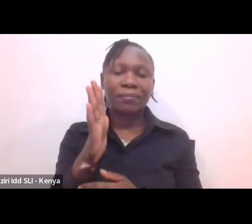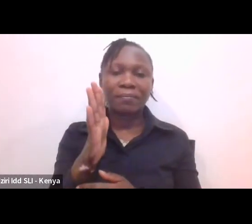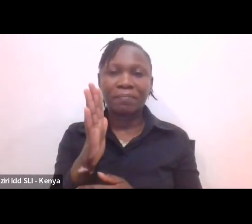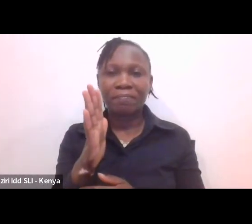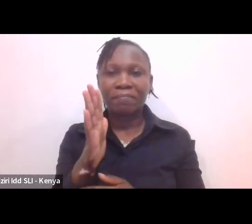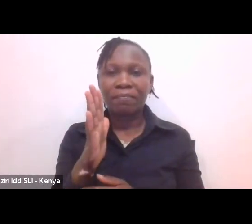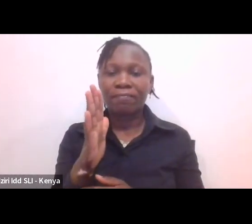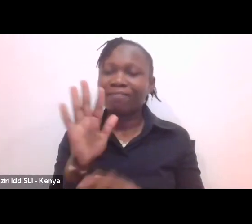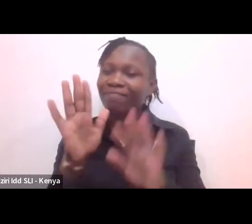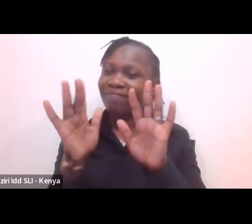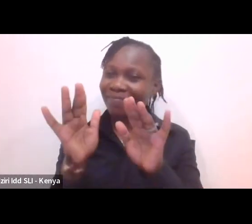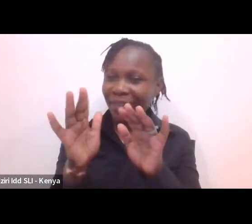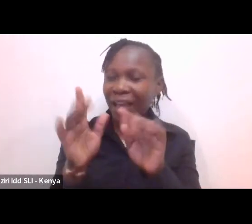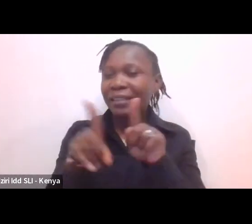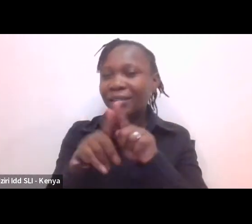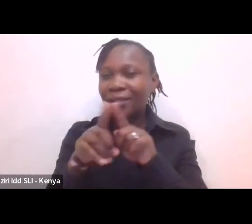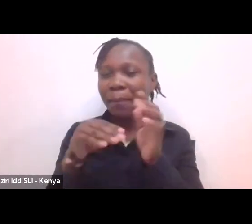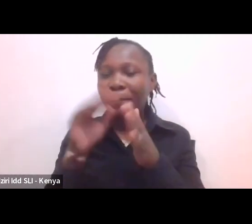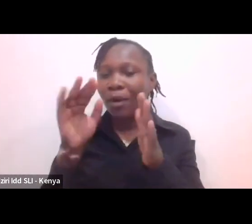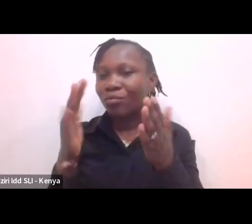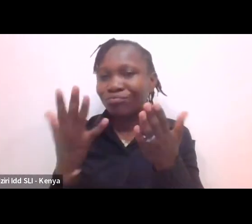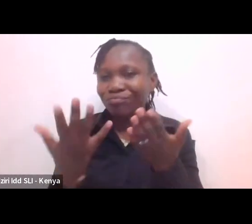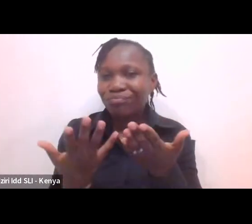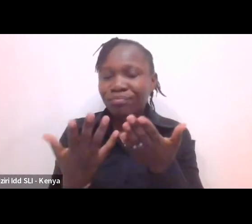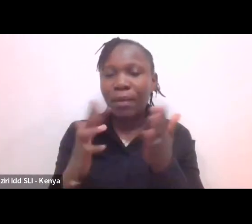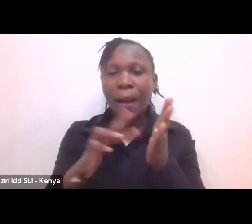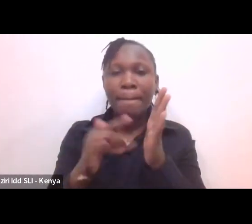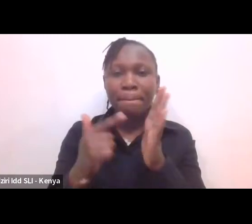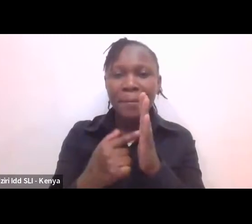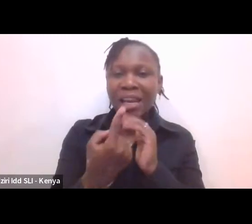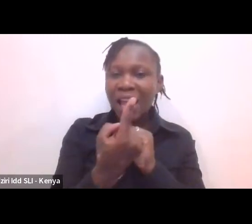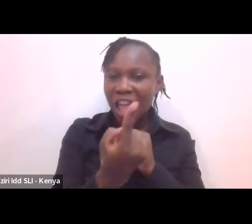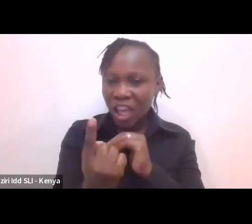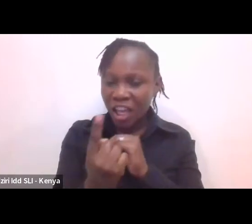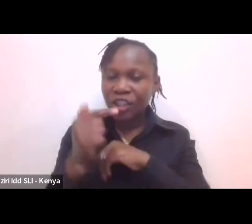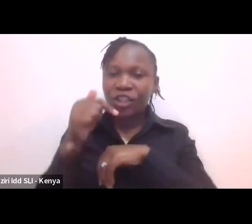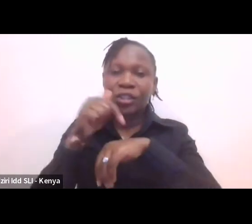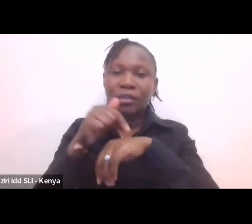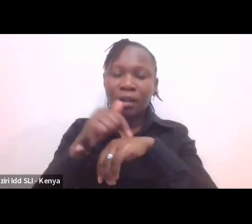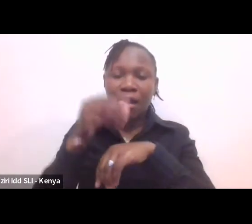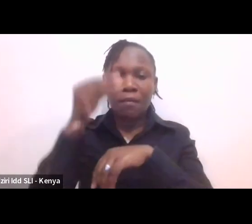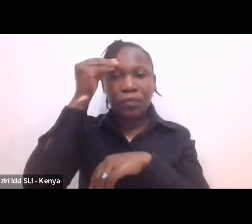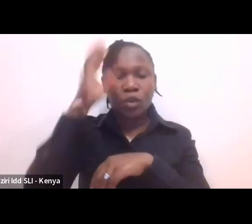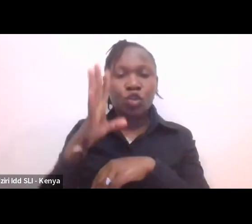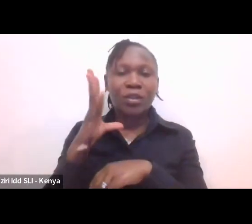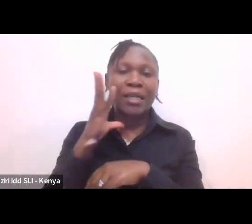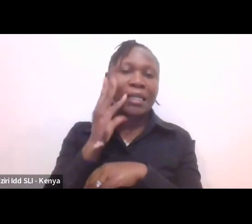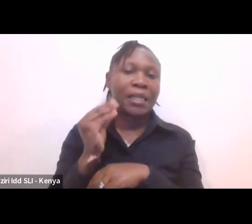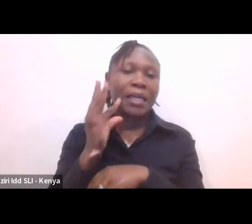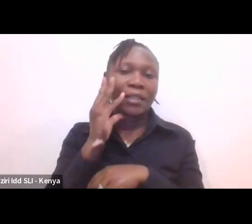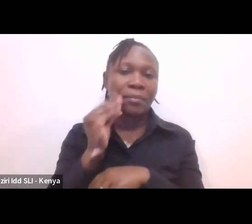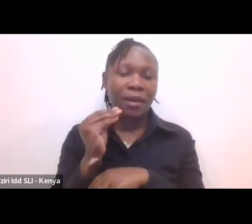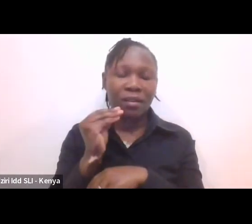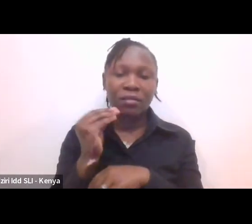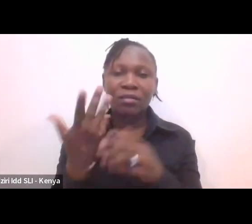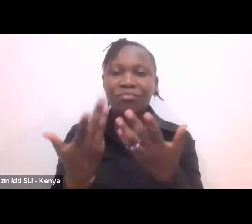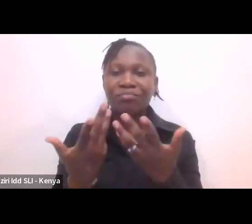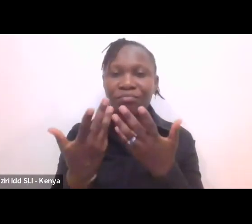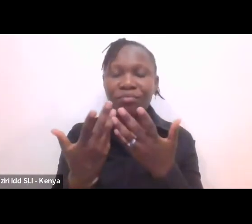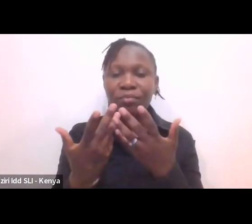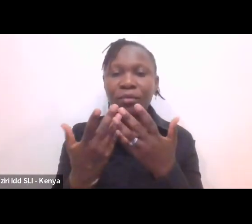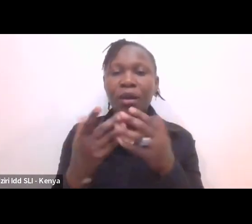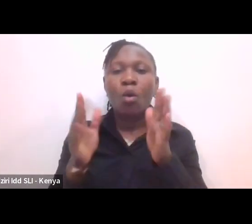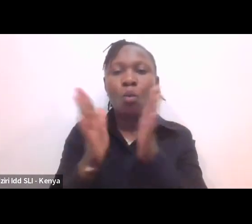than that. It means every moment of a student's experience while under our